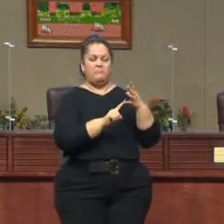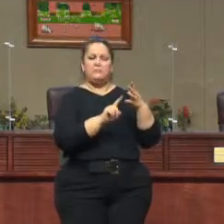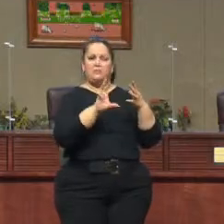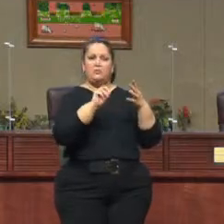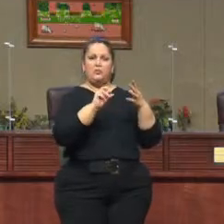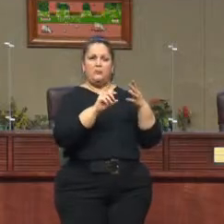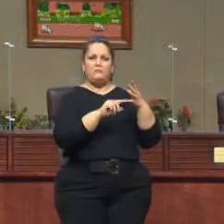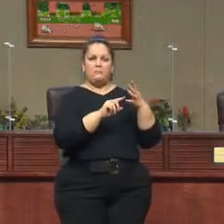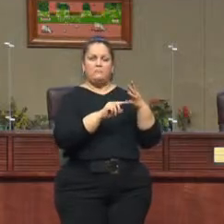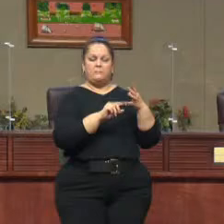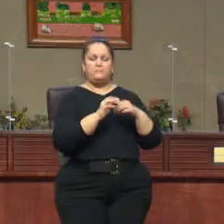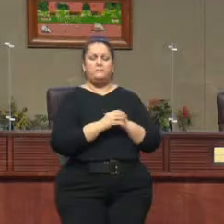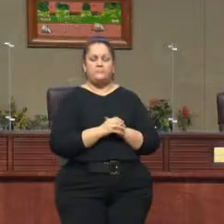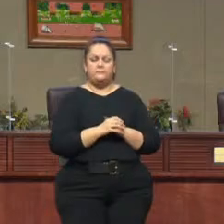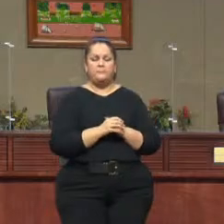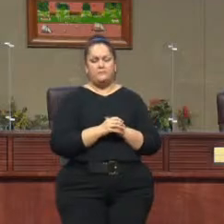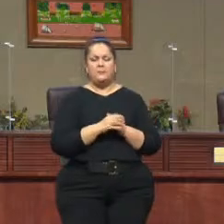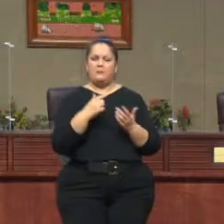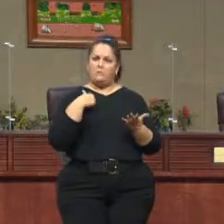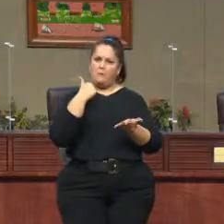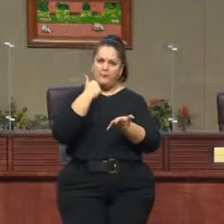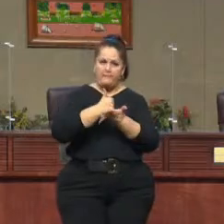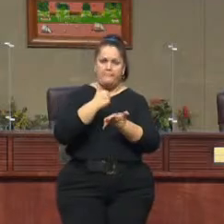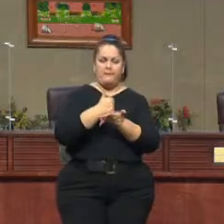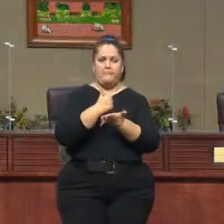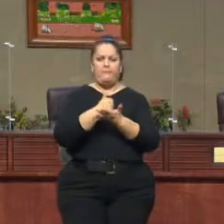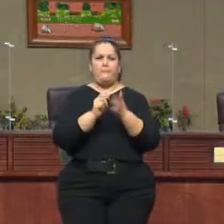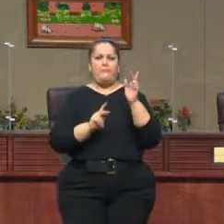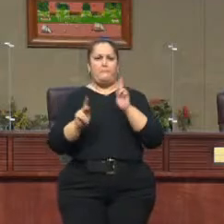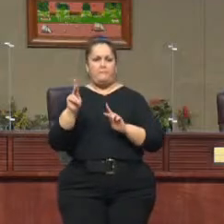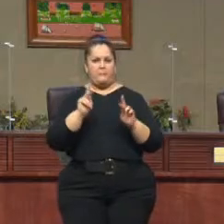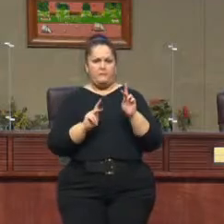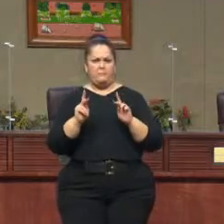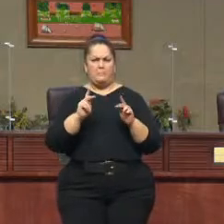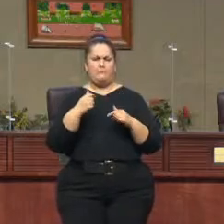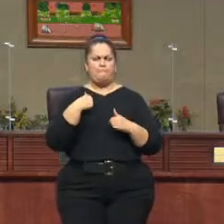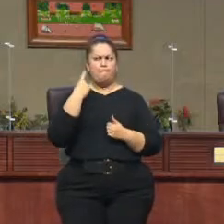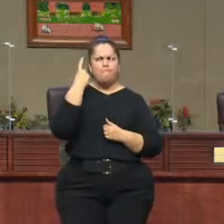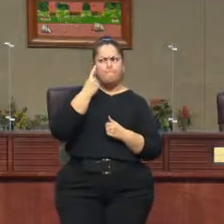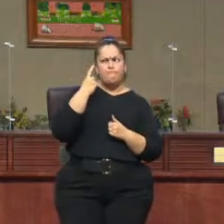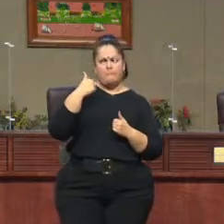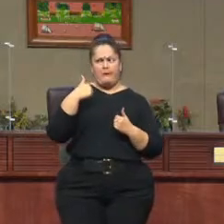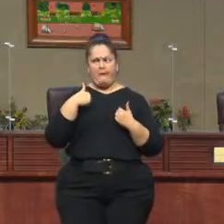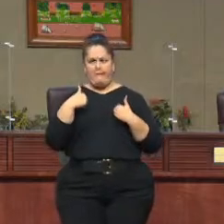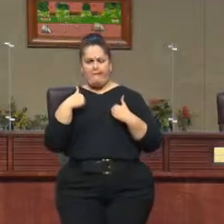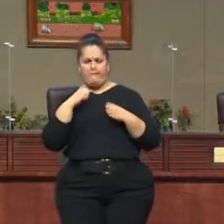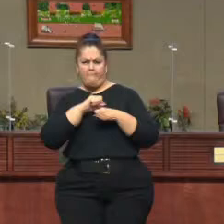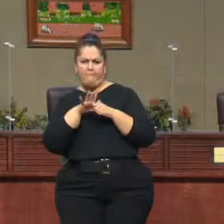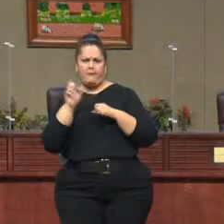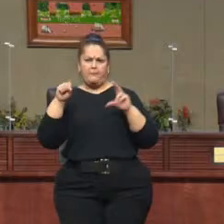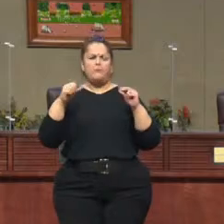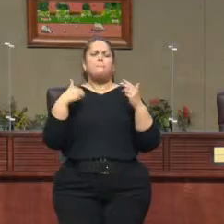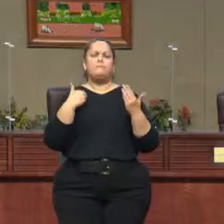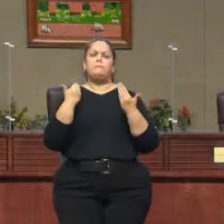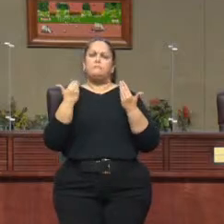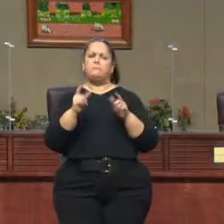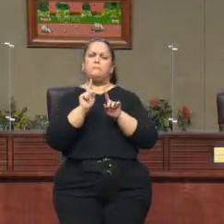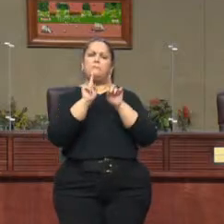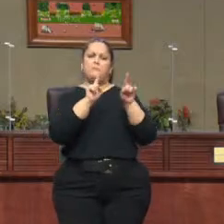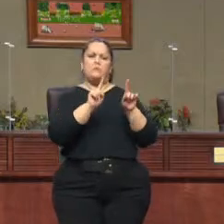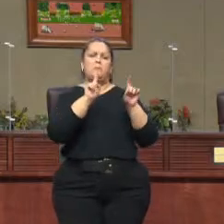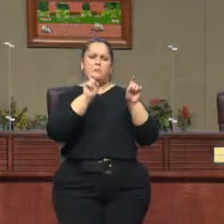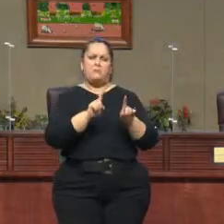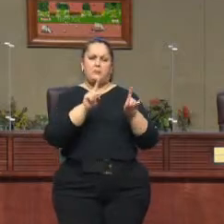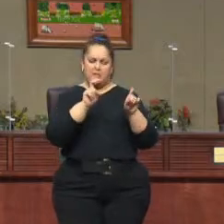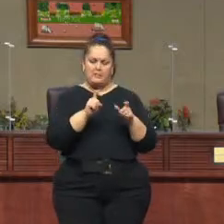We believe that that will assist our residents who desire to be tested, and they have the opportunity to make